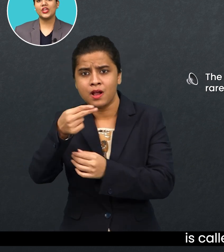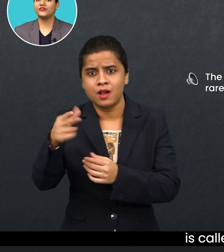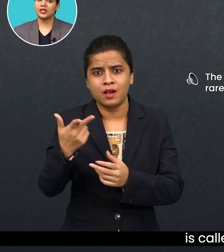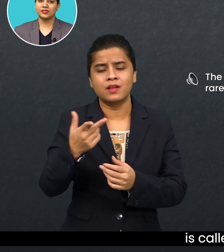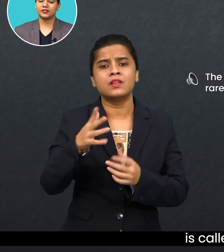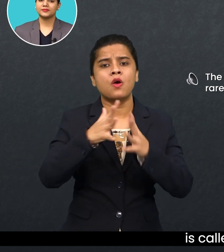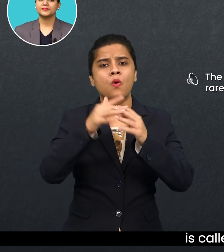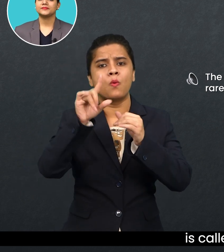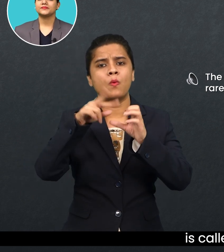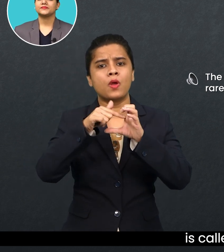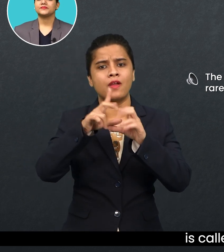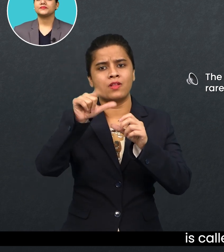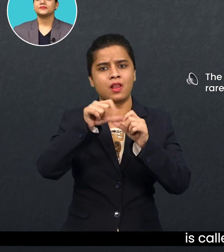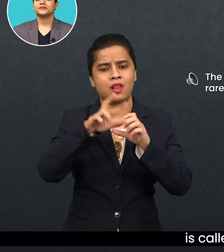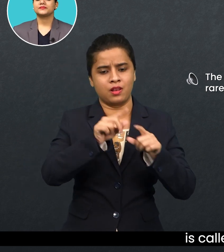wavelength.